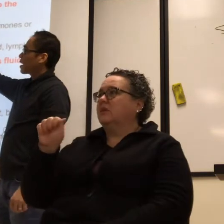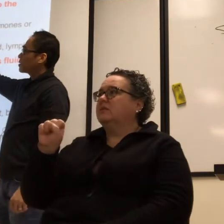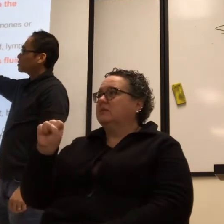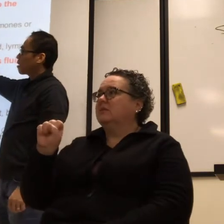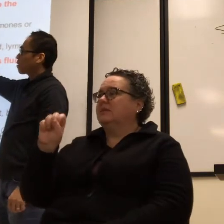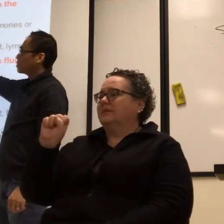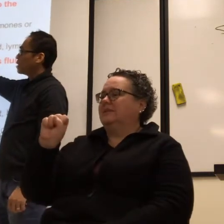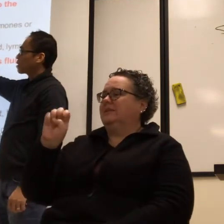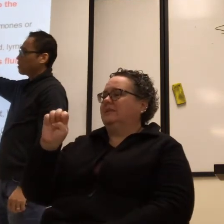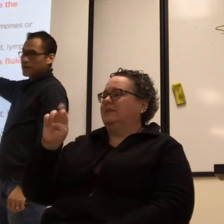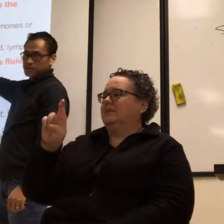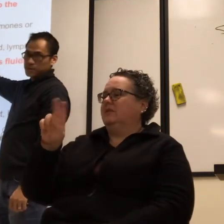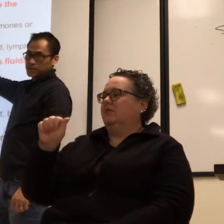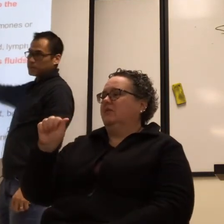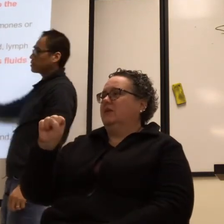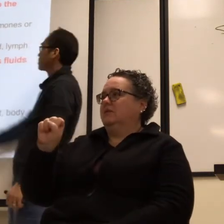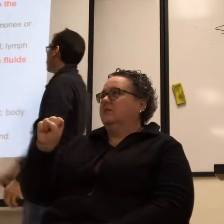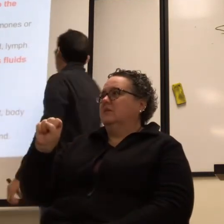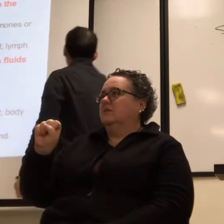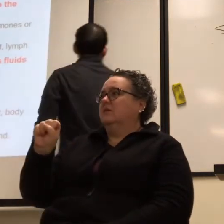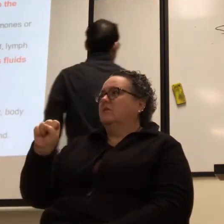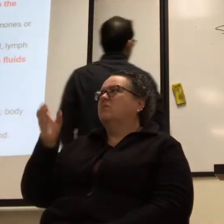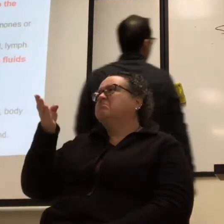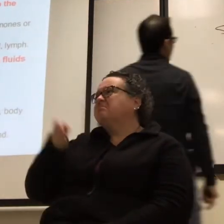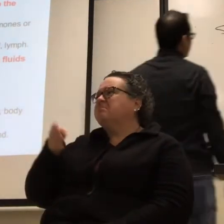Endocrine glands are ductless.